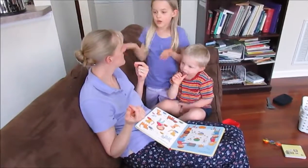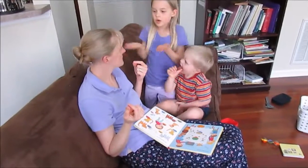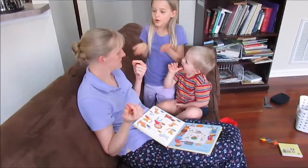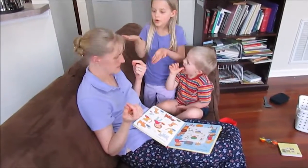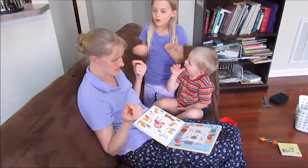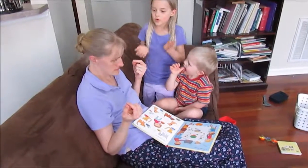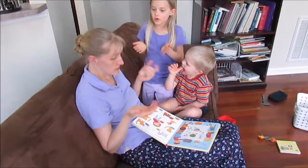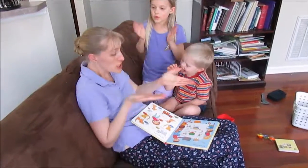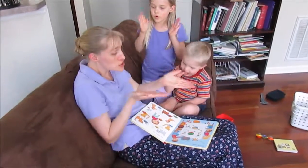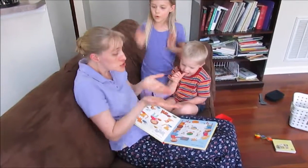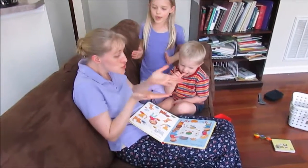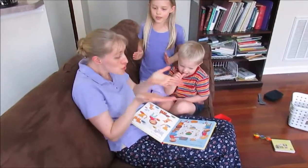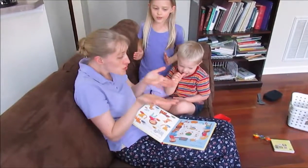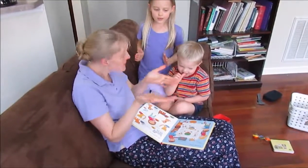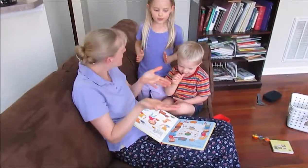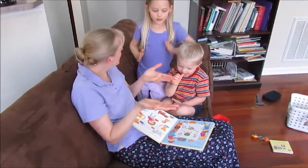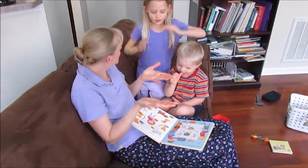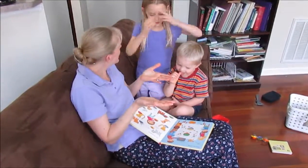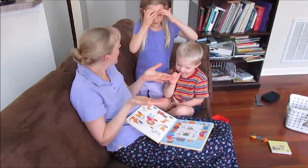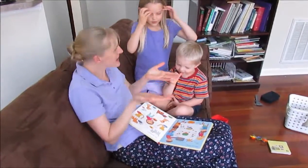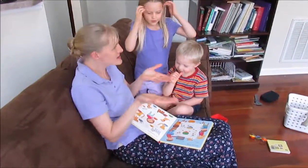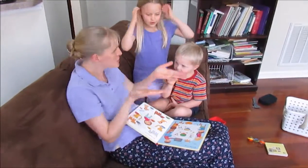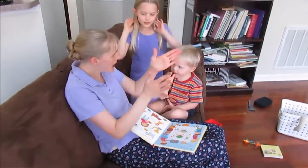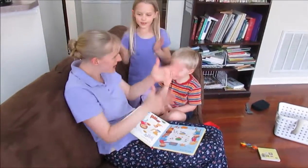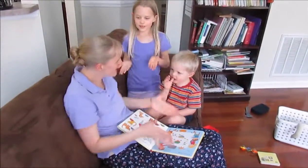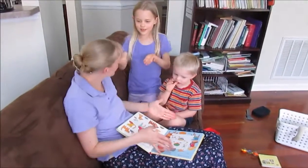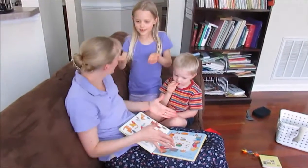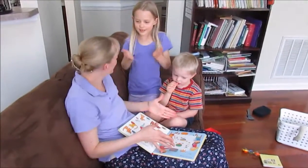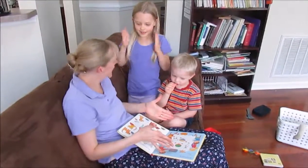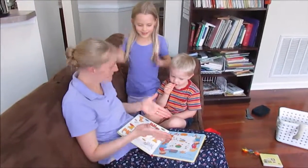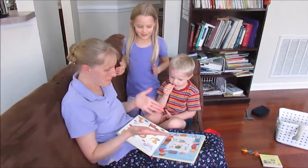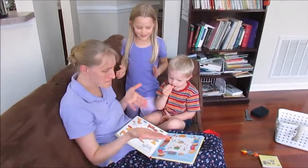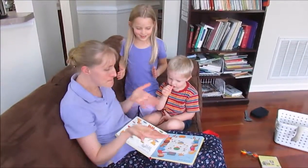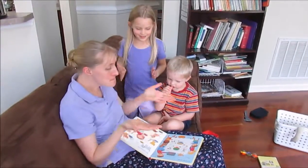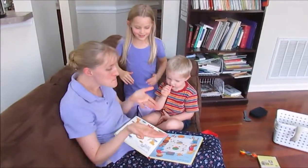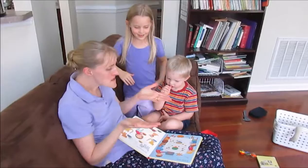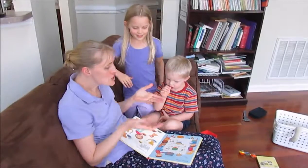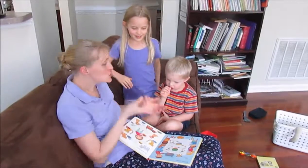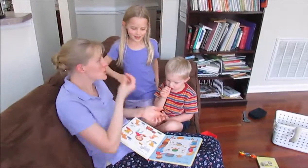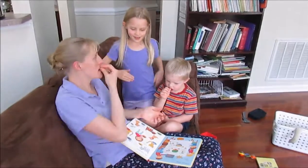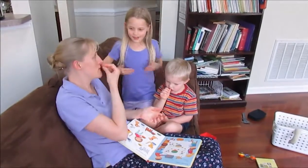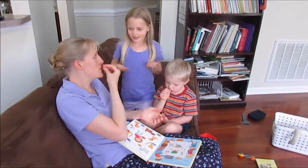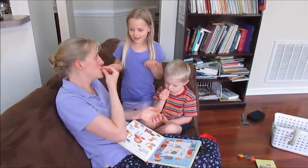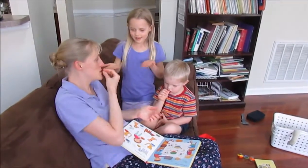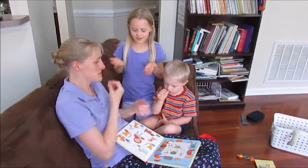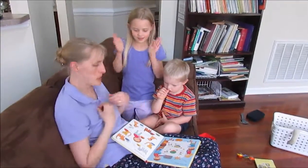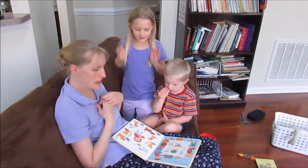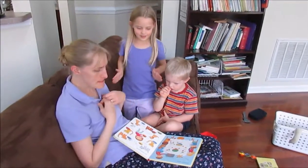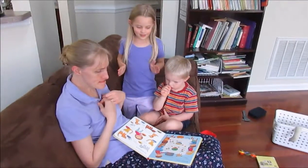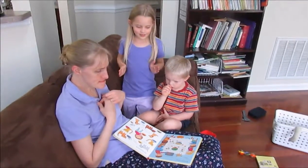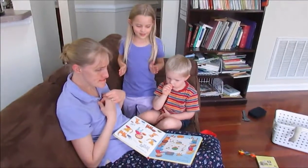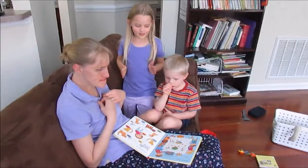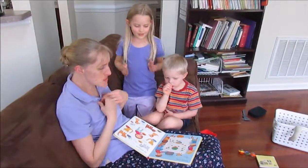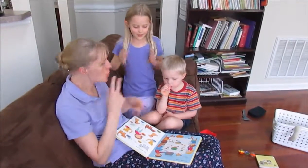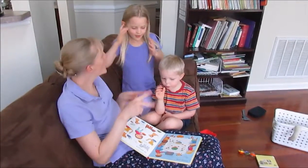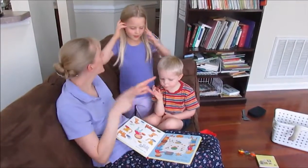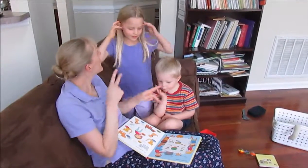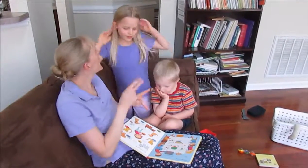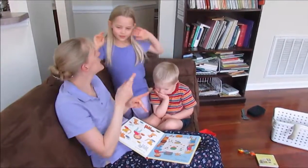He's serving. Yeah. He's a waiter. He's serving food. What kind